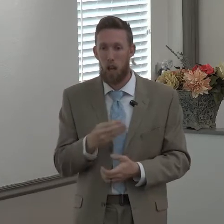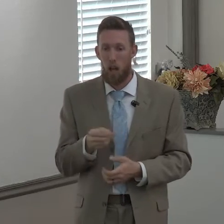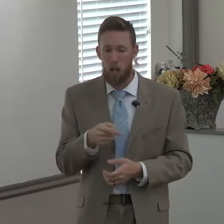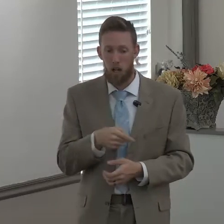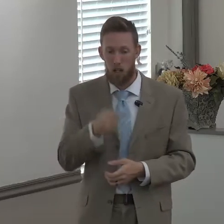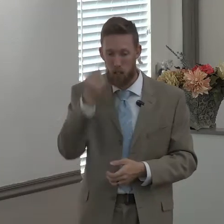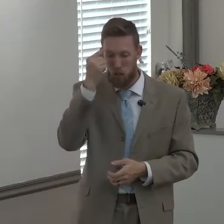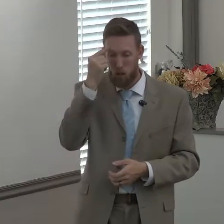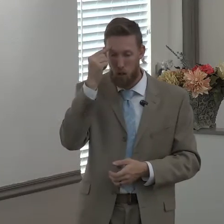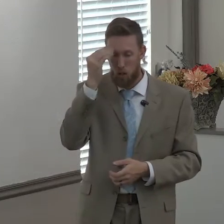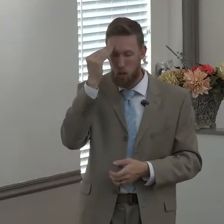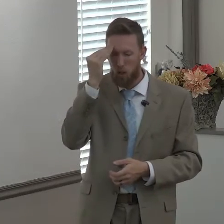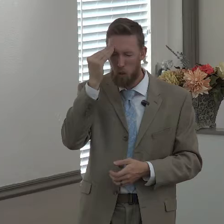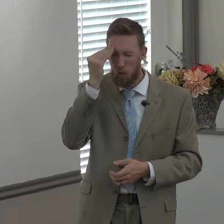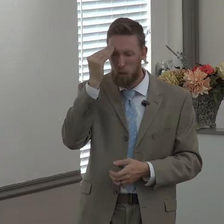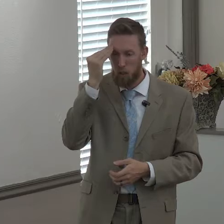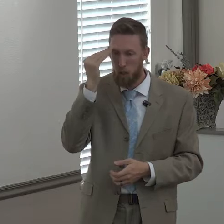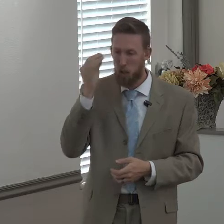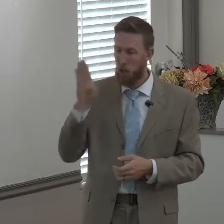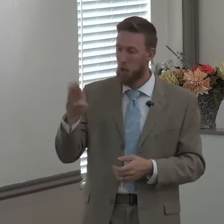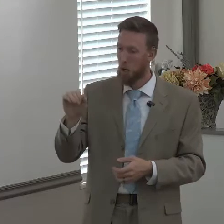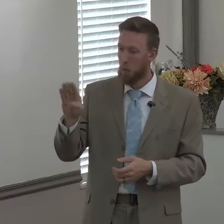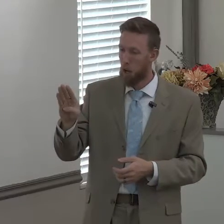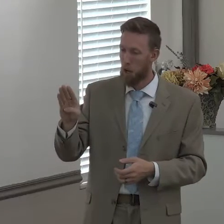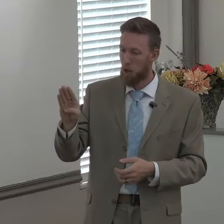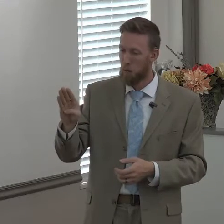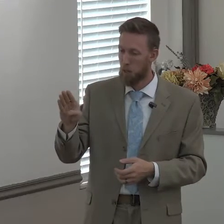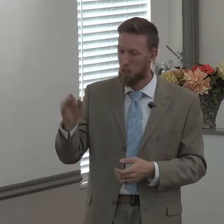Tom cared about Bob.